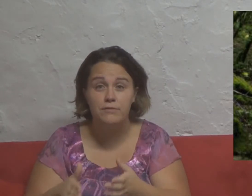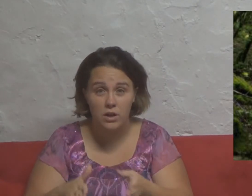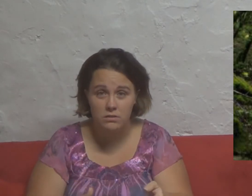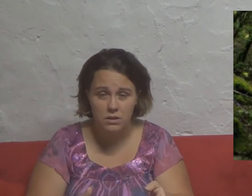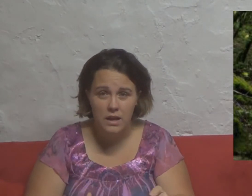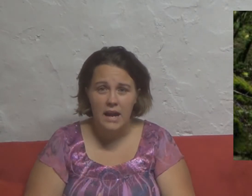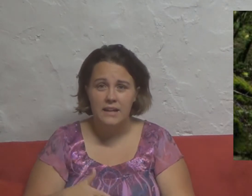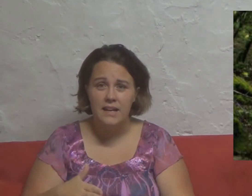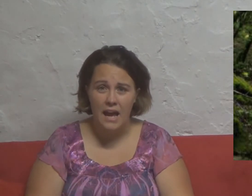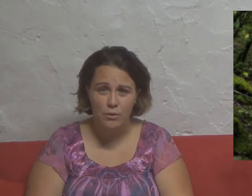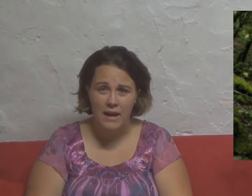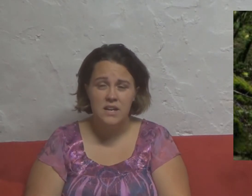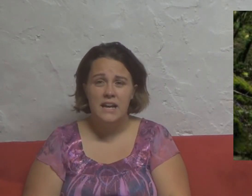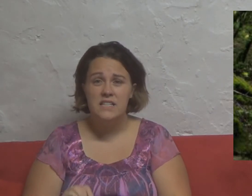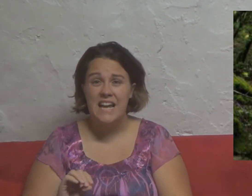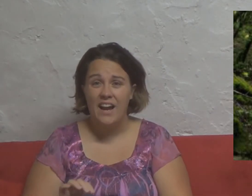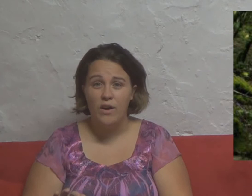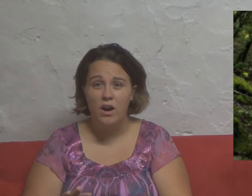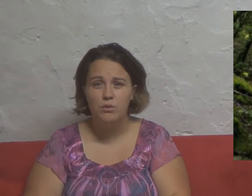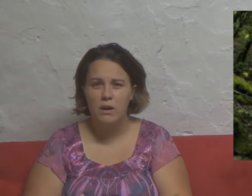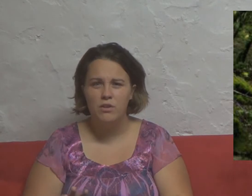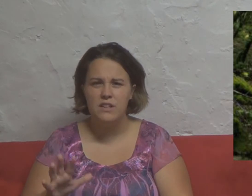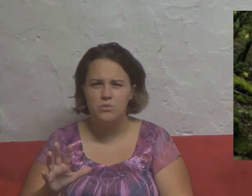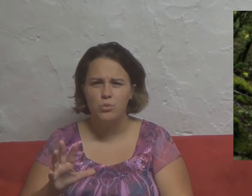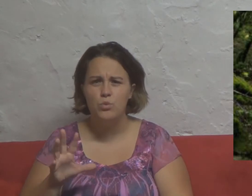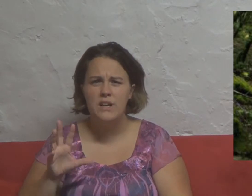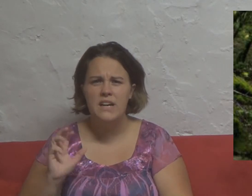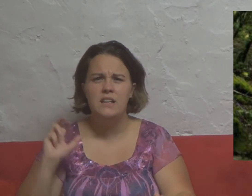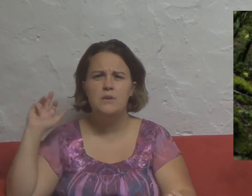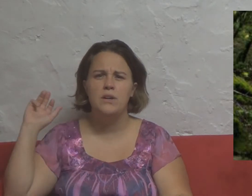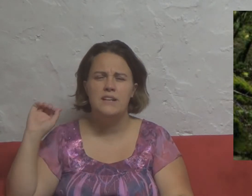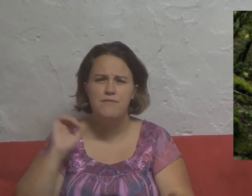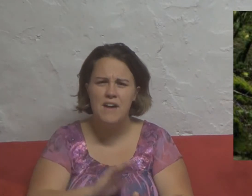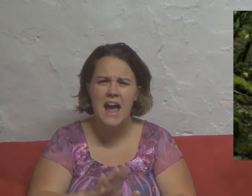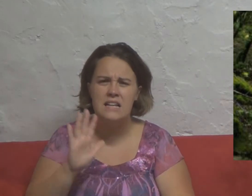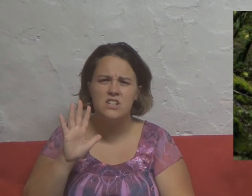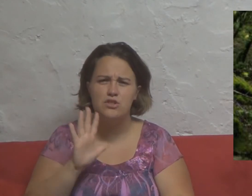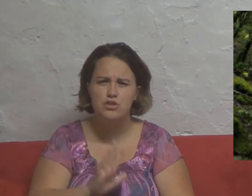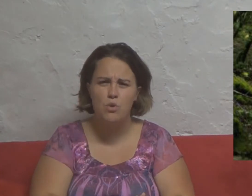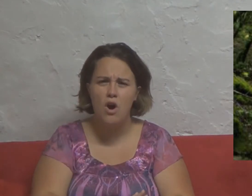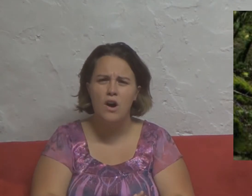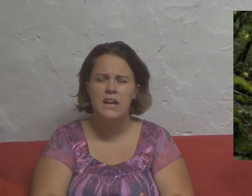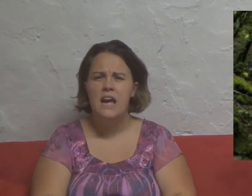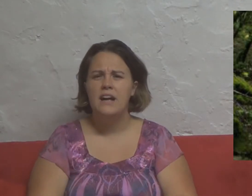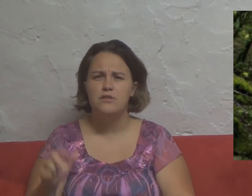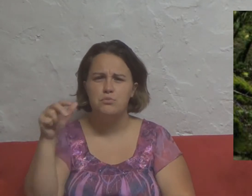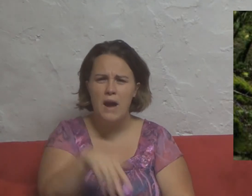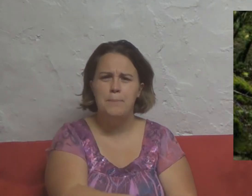river. And a cataract is an area of the river that's really, really fast and strong, and there's